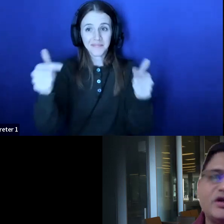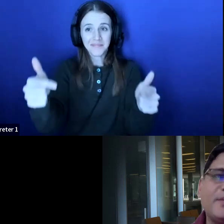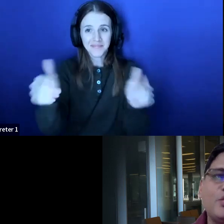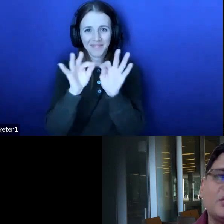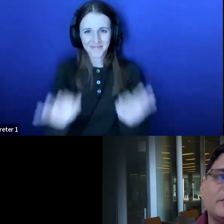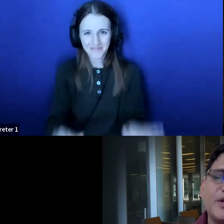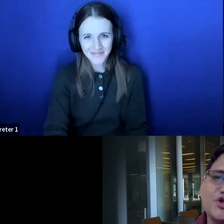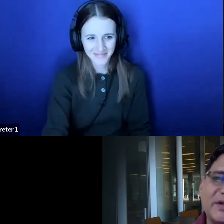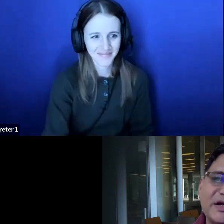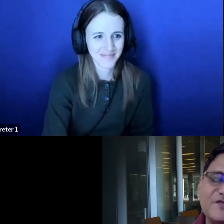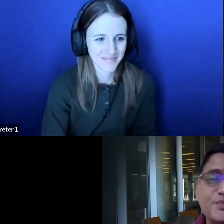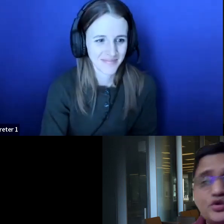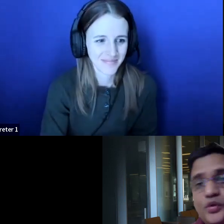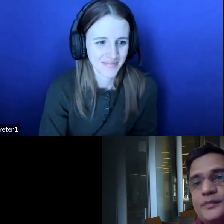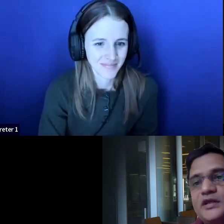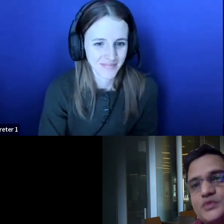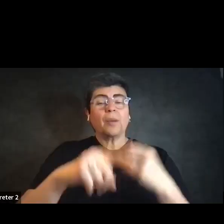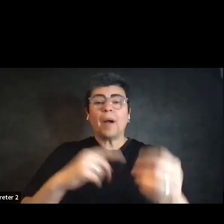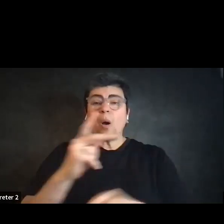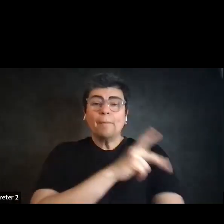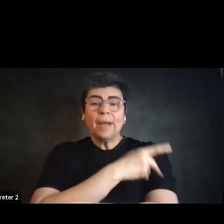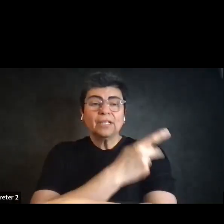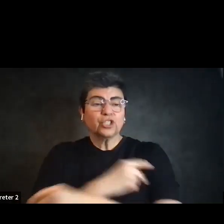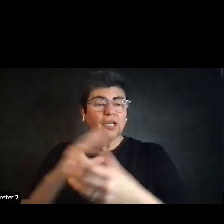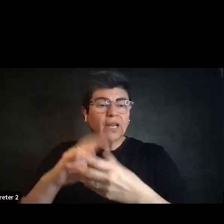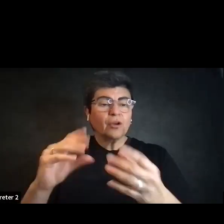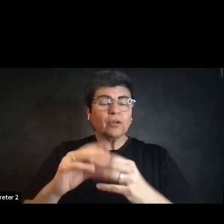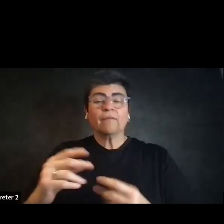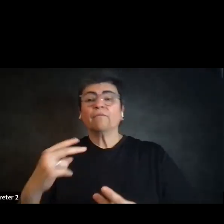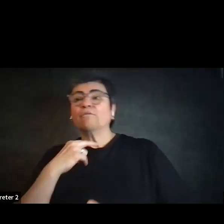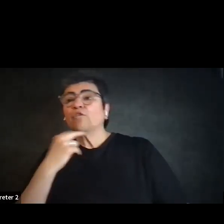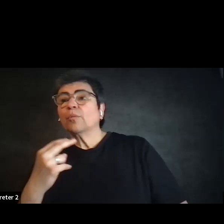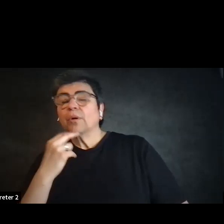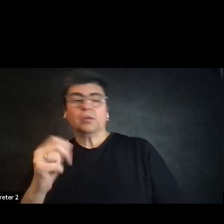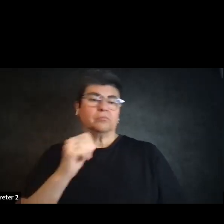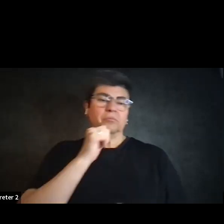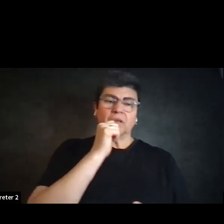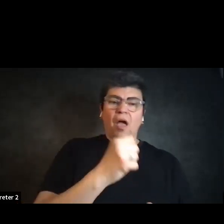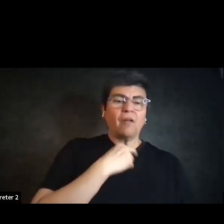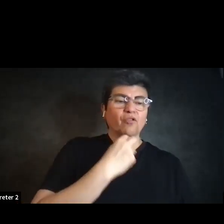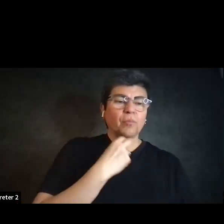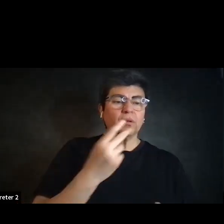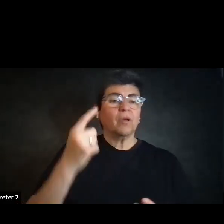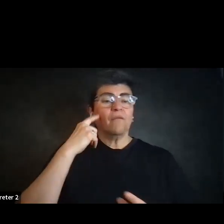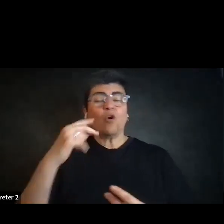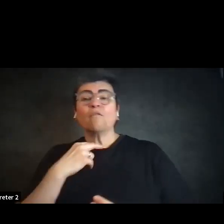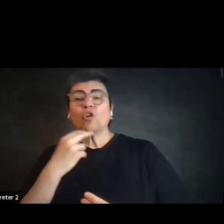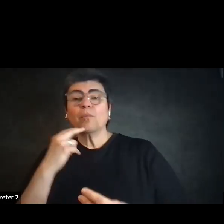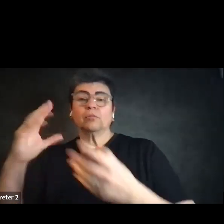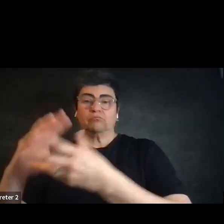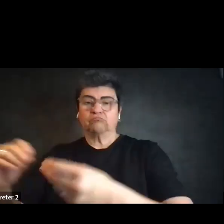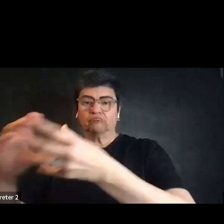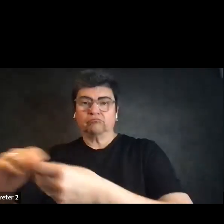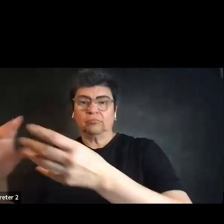We talked about patient narratives, both verbal as well as non-verbal. For verbal, we used narratives, and for non-verbal,